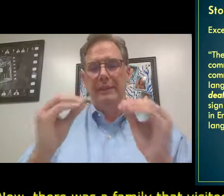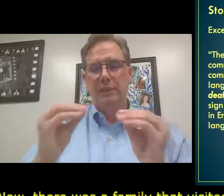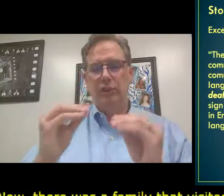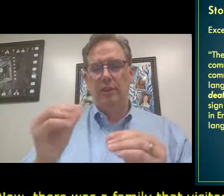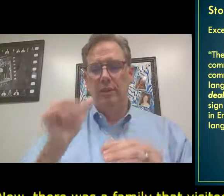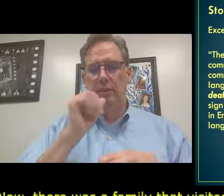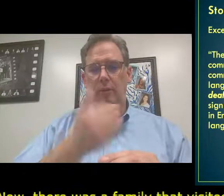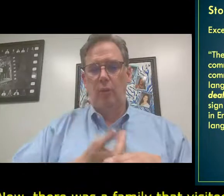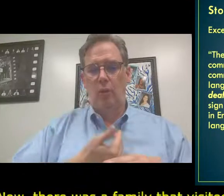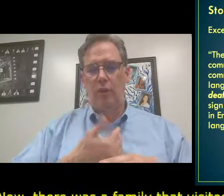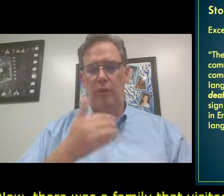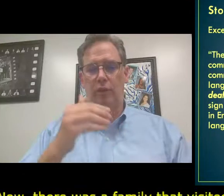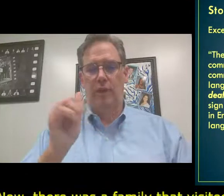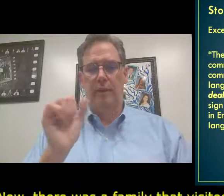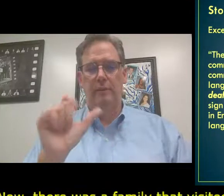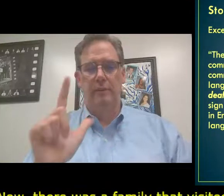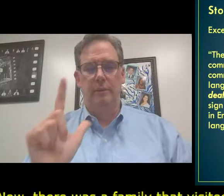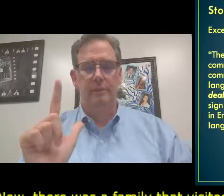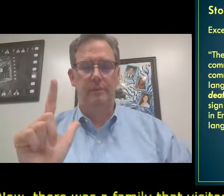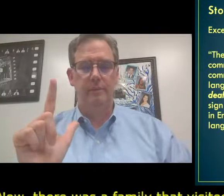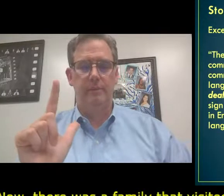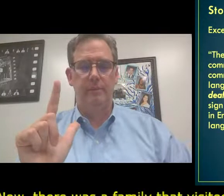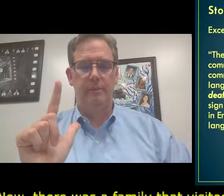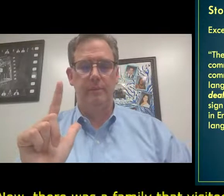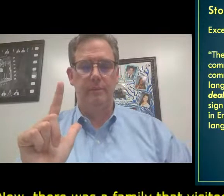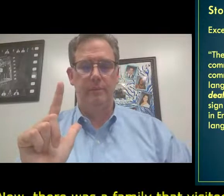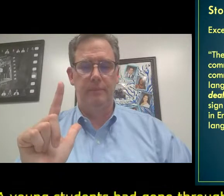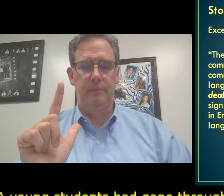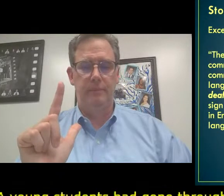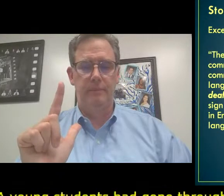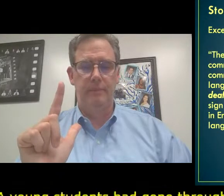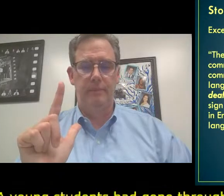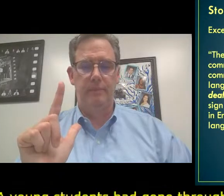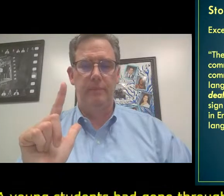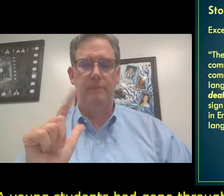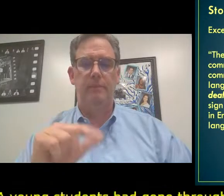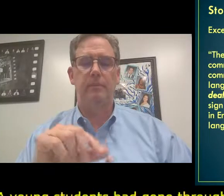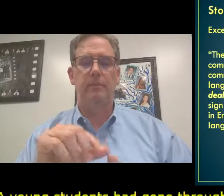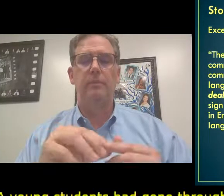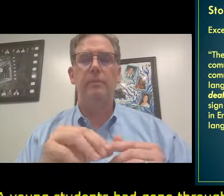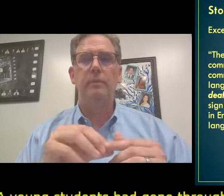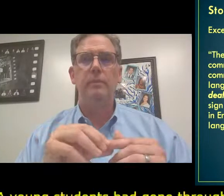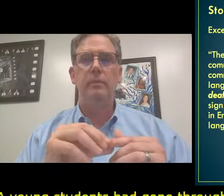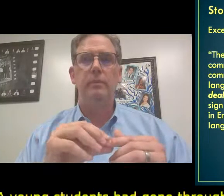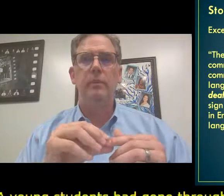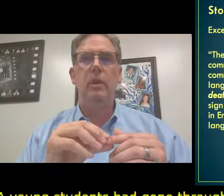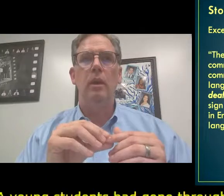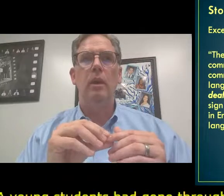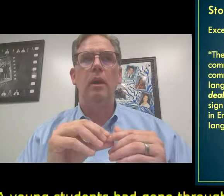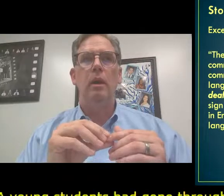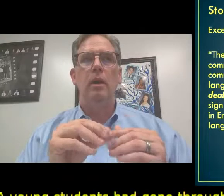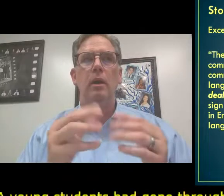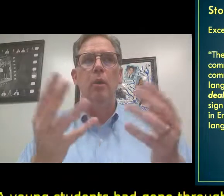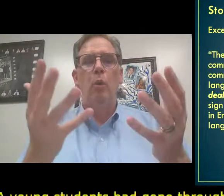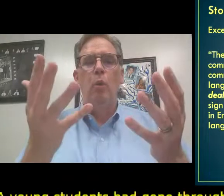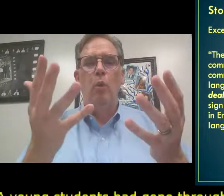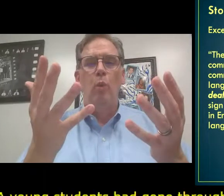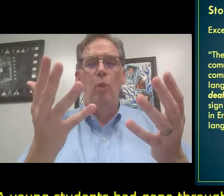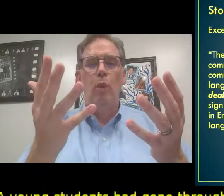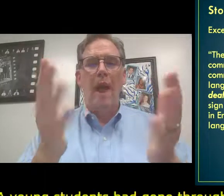got worse, and her parents wanted to start teaching their daughter ASL.